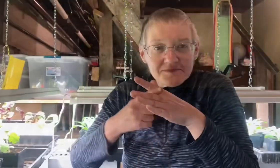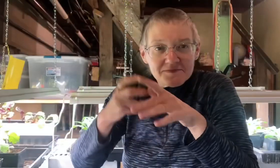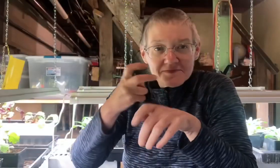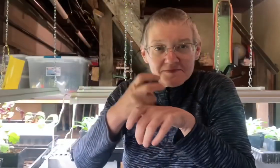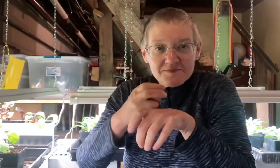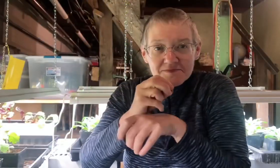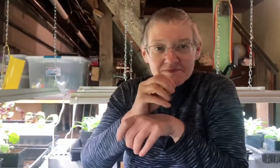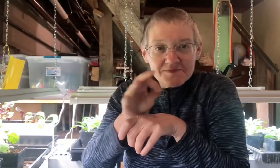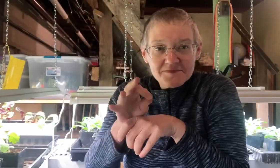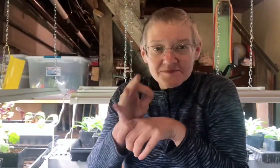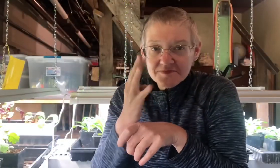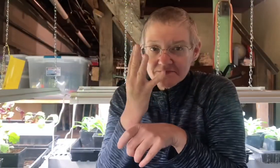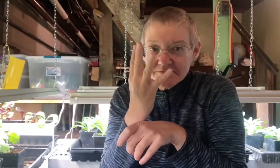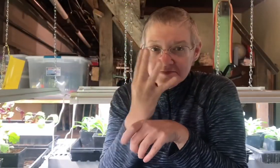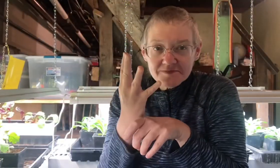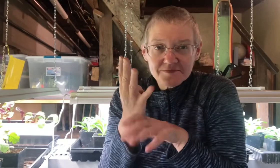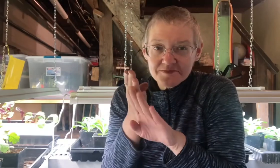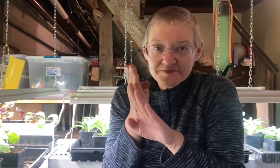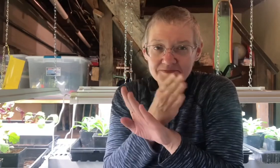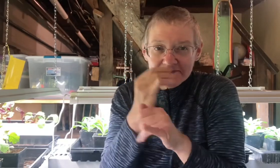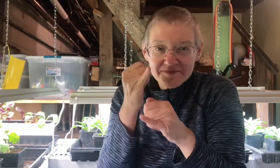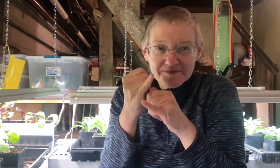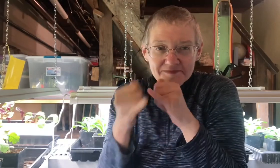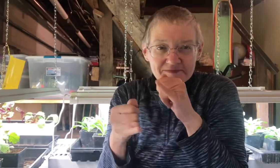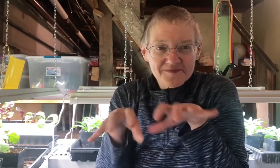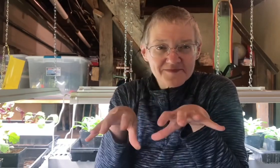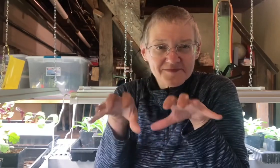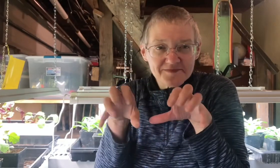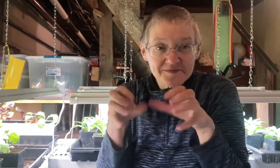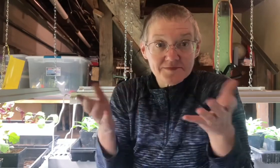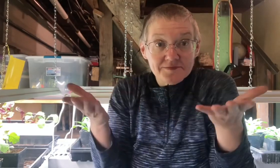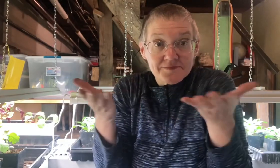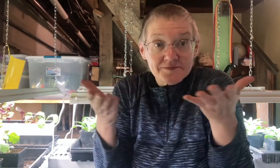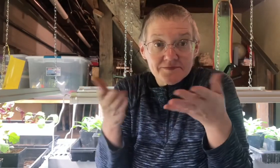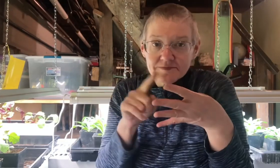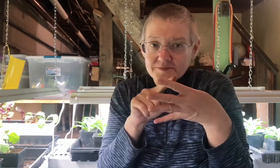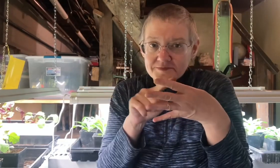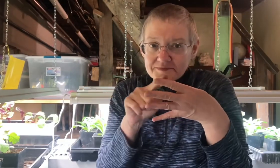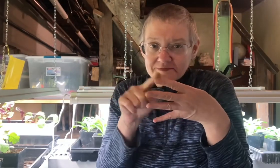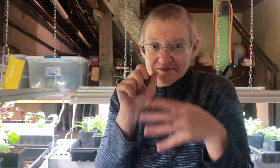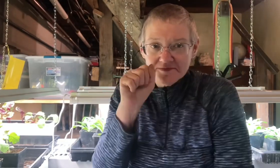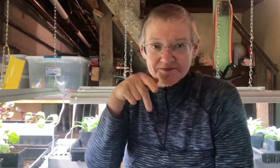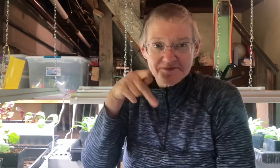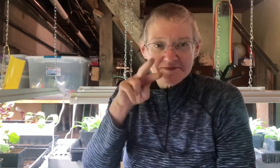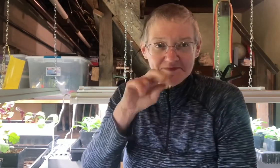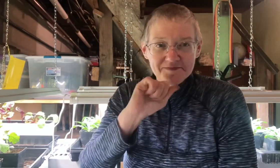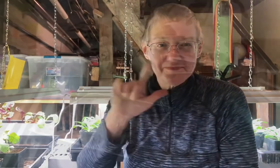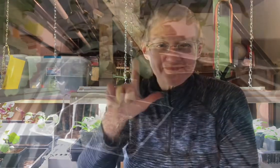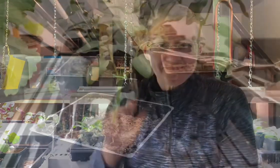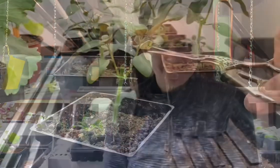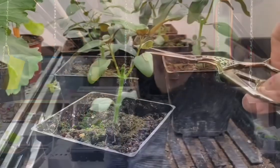So I'm going to start hardening them off 4 weeks before our last frost. Here, that's early